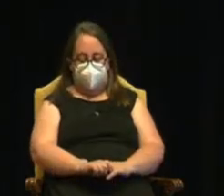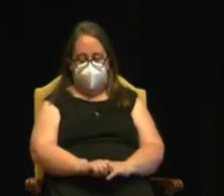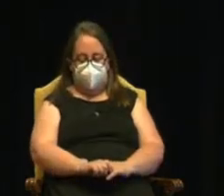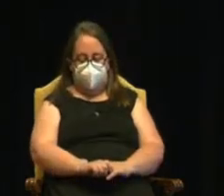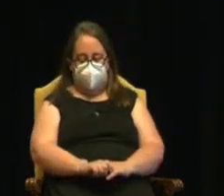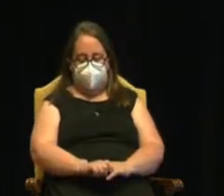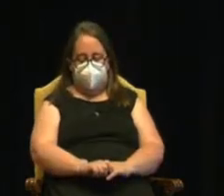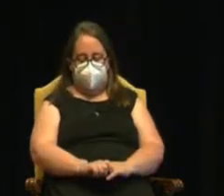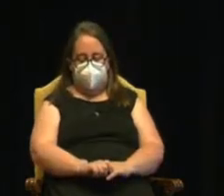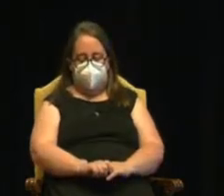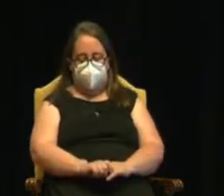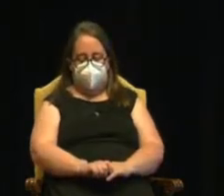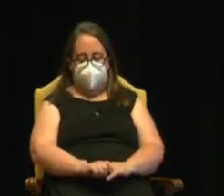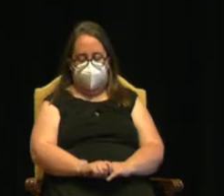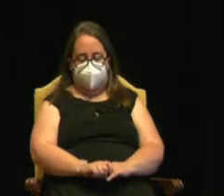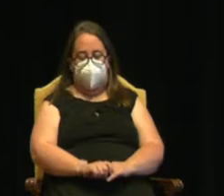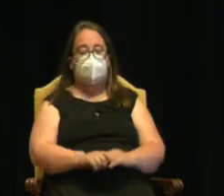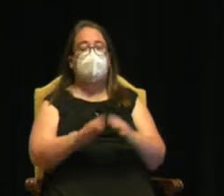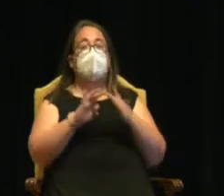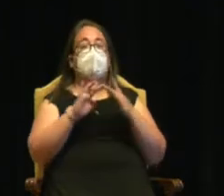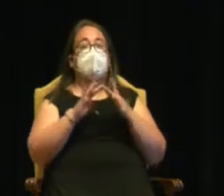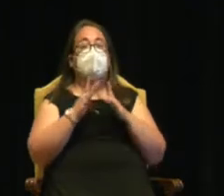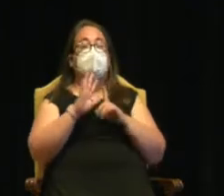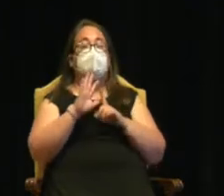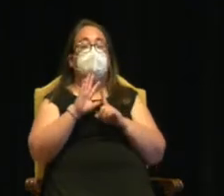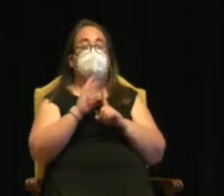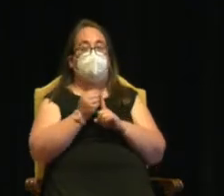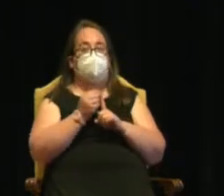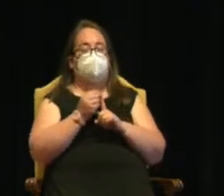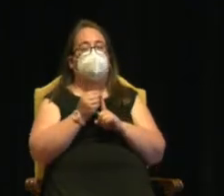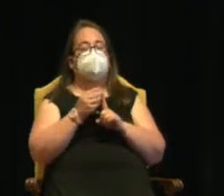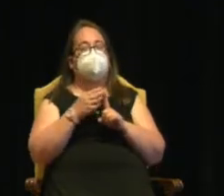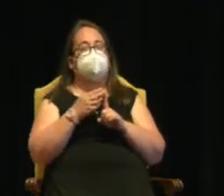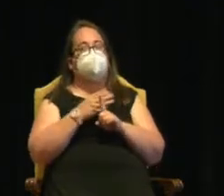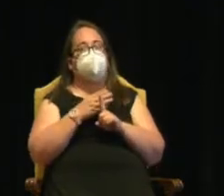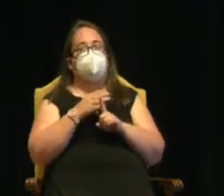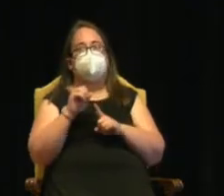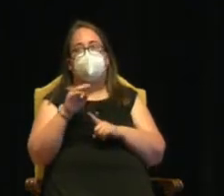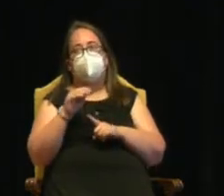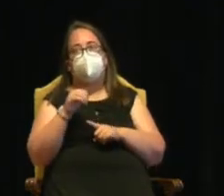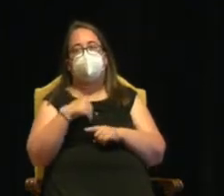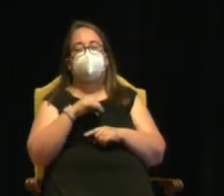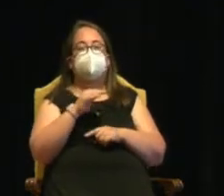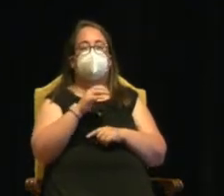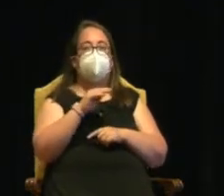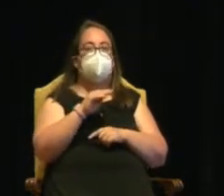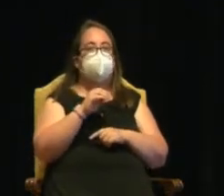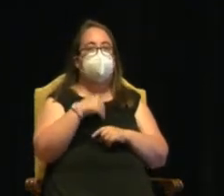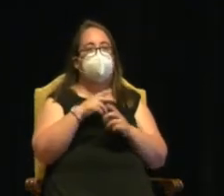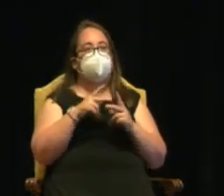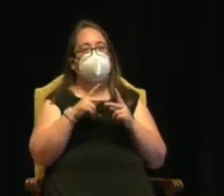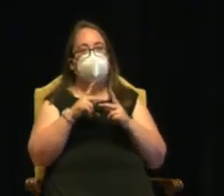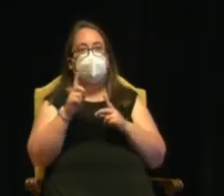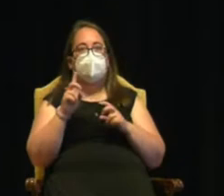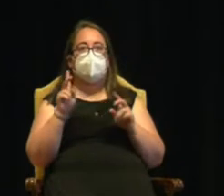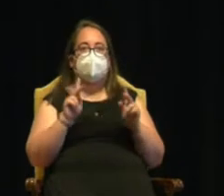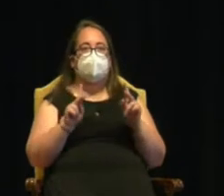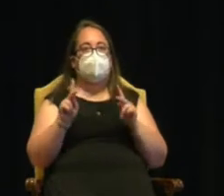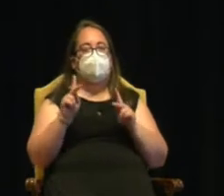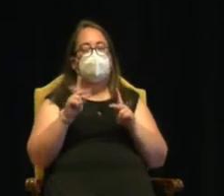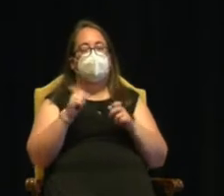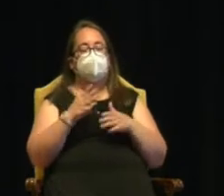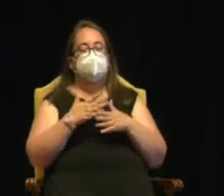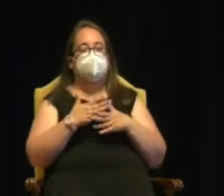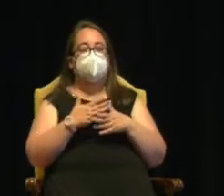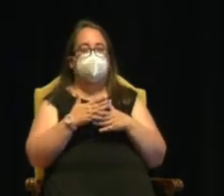culture, before social media, we had forums, we had places where people could